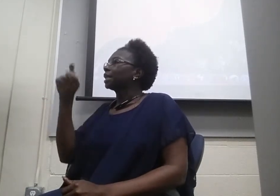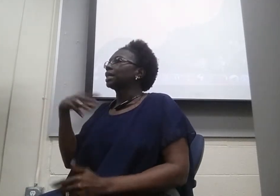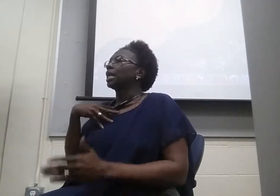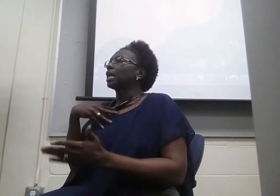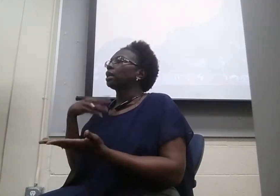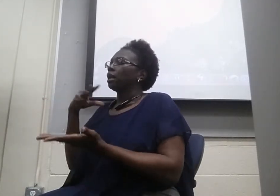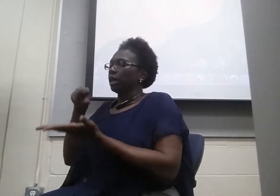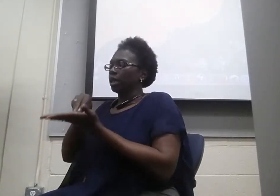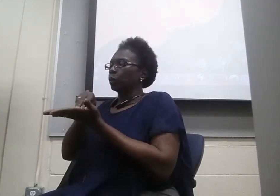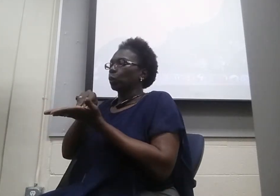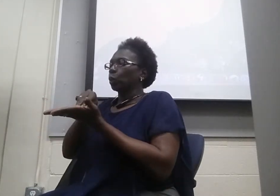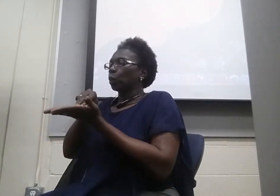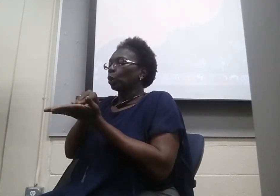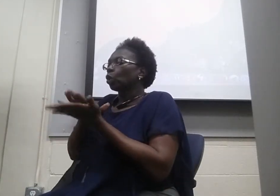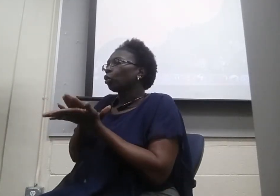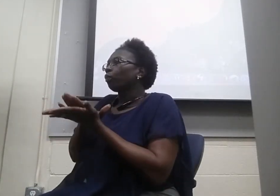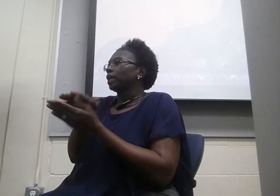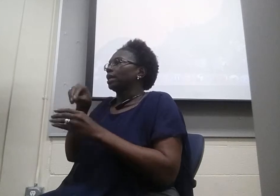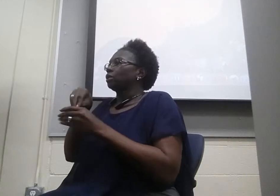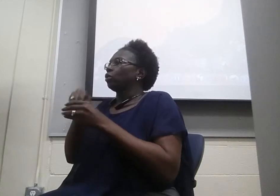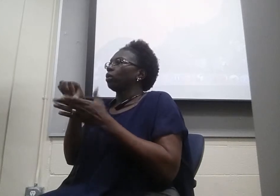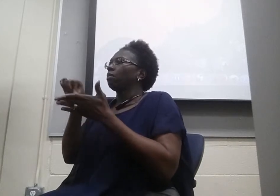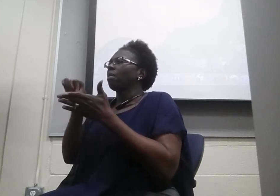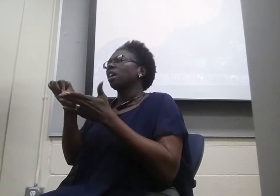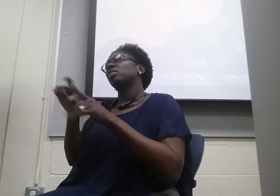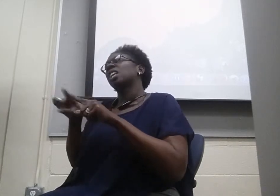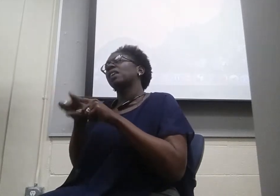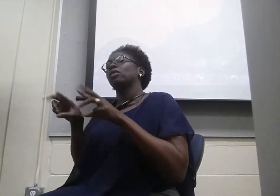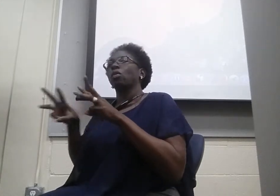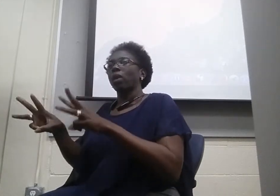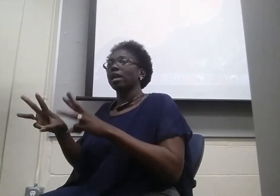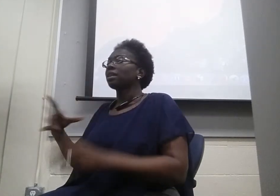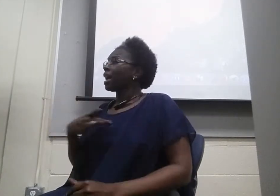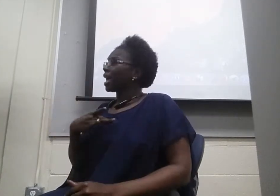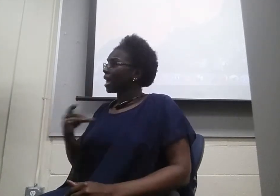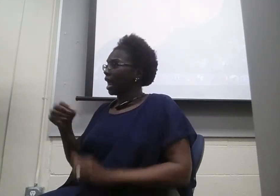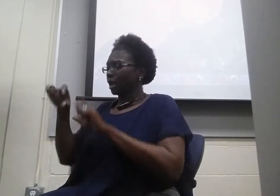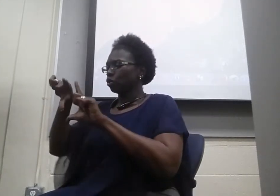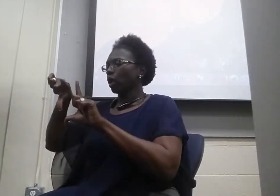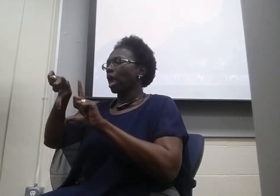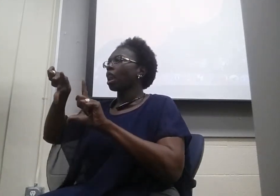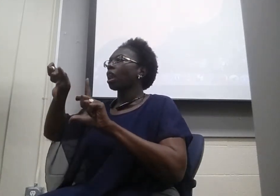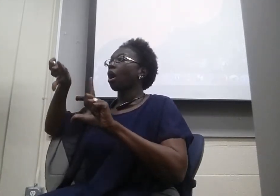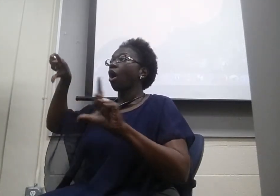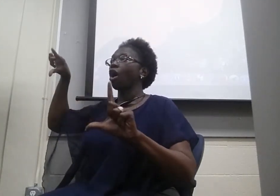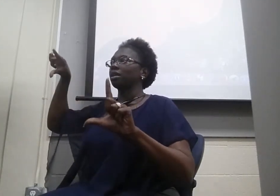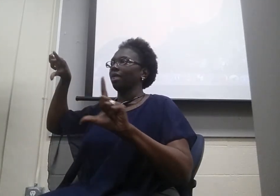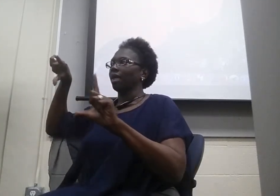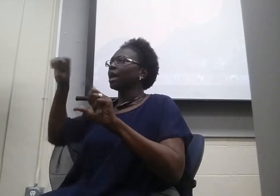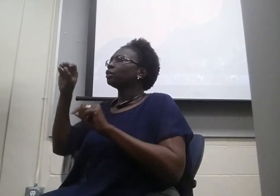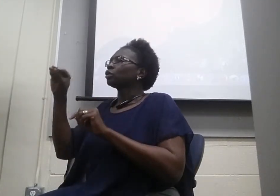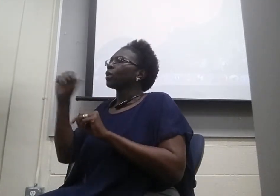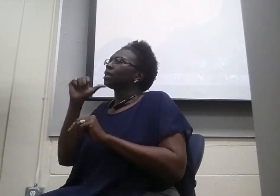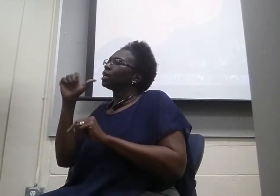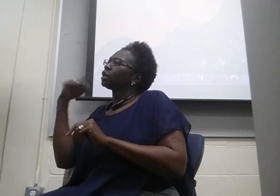ways. So I like to enlarge that and have that irregularity. I don't like it when it gets too